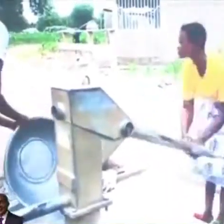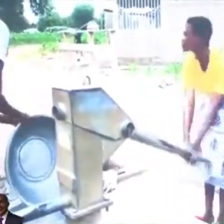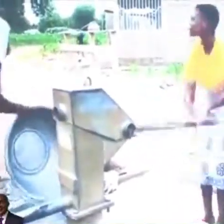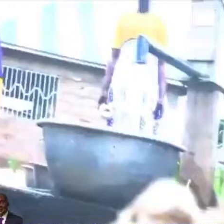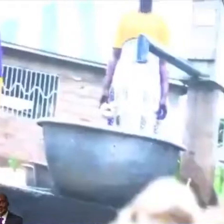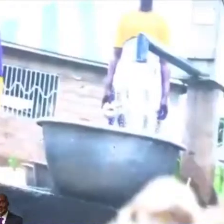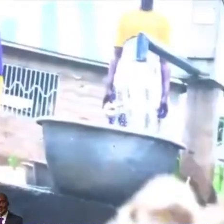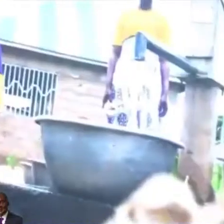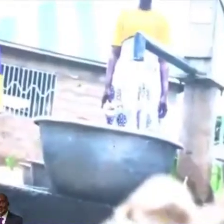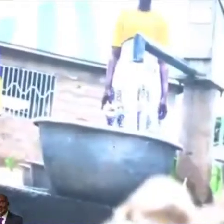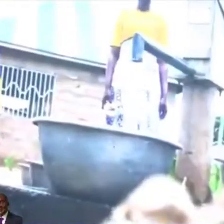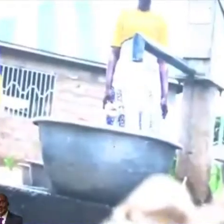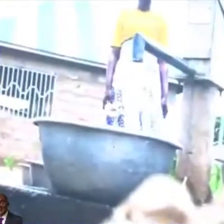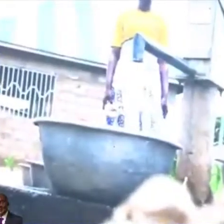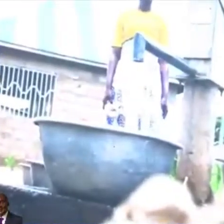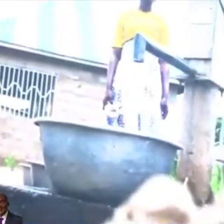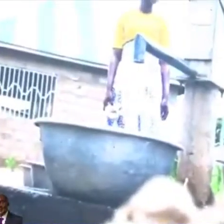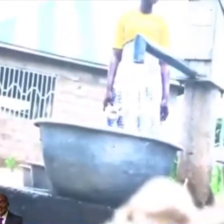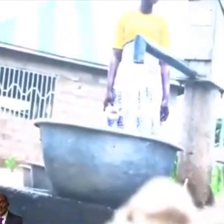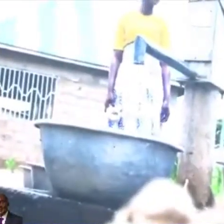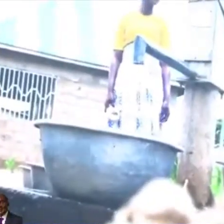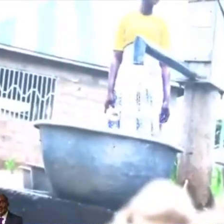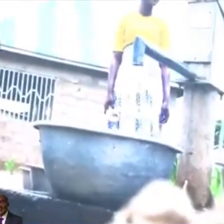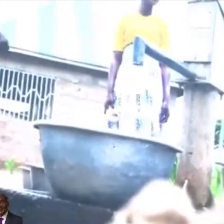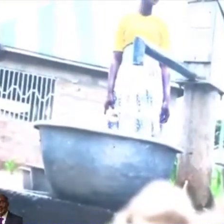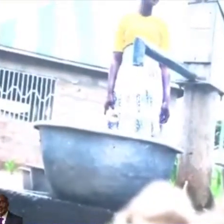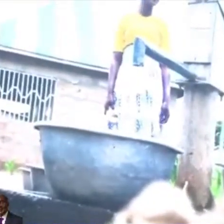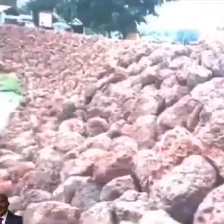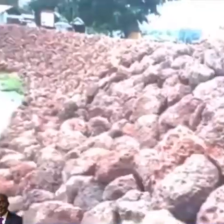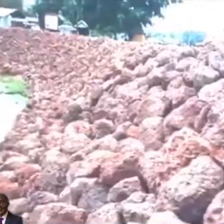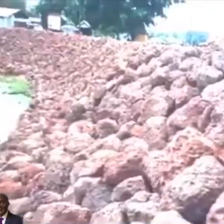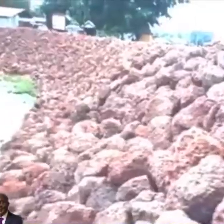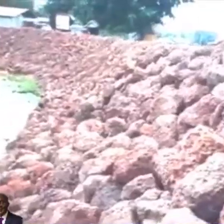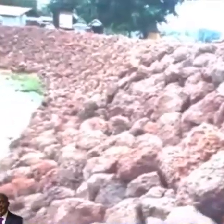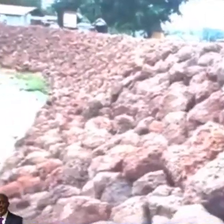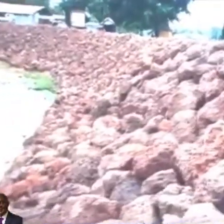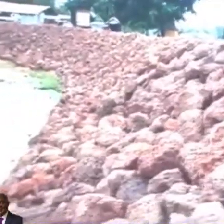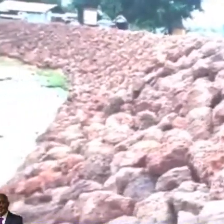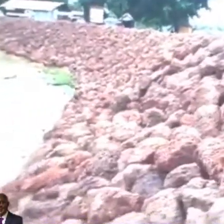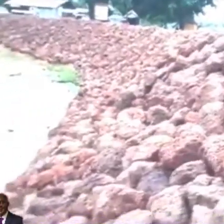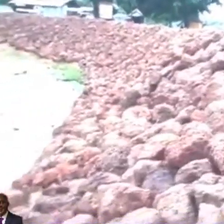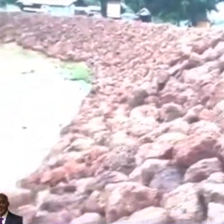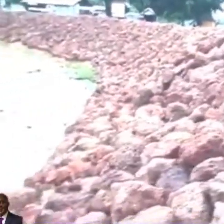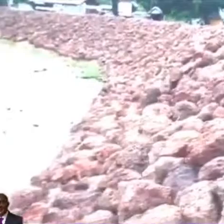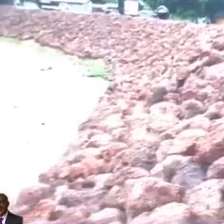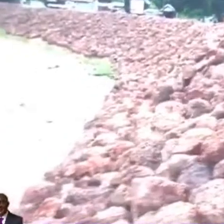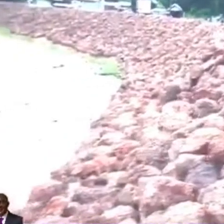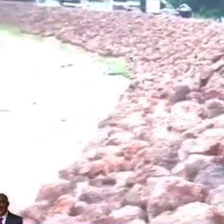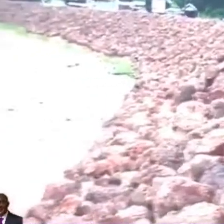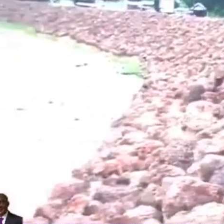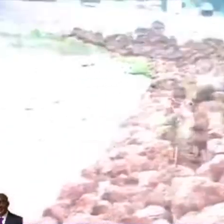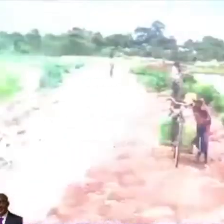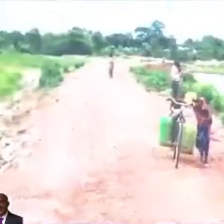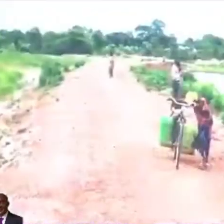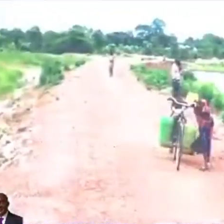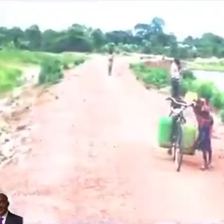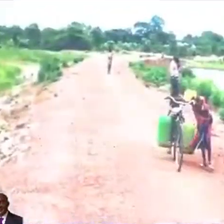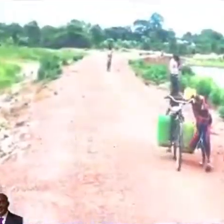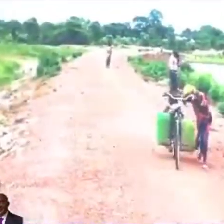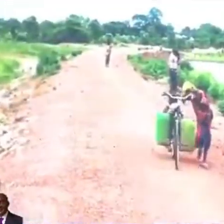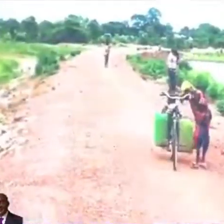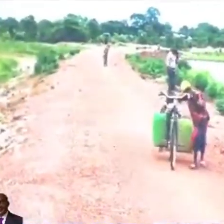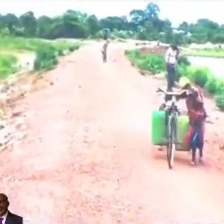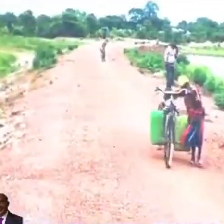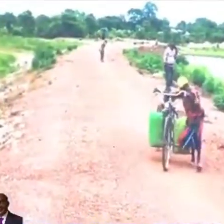to residents was a major source of conflict in the community. Thanks to the construction of the dam, pressure has significantly